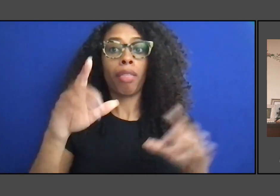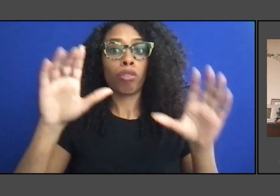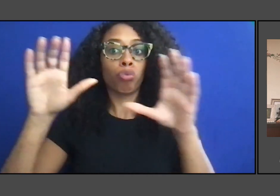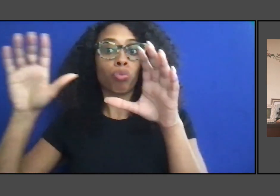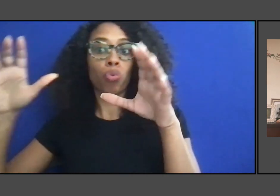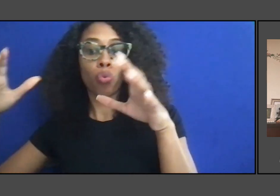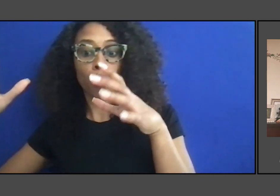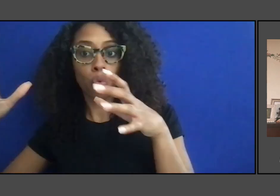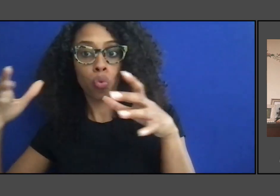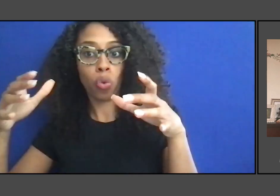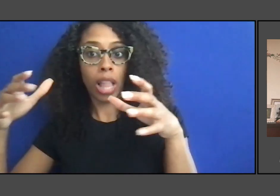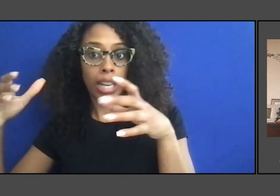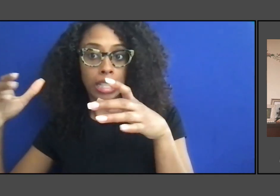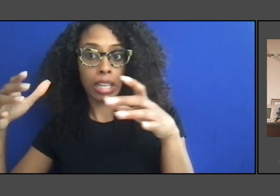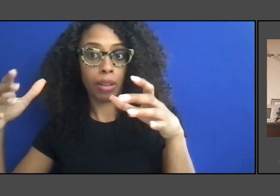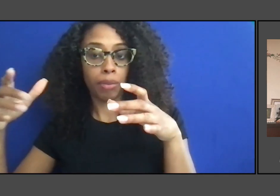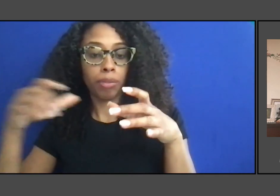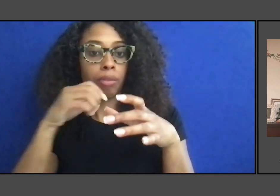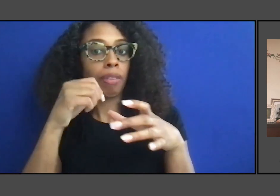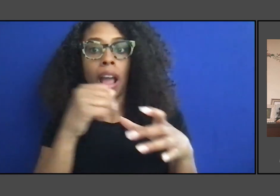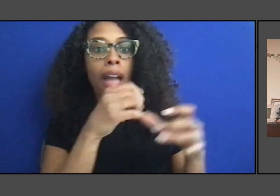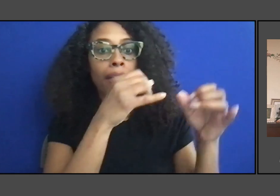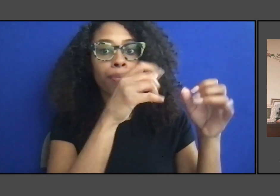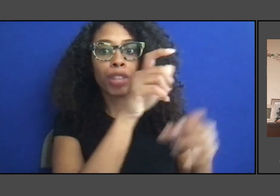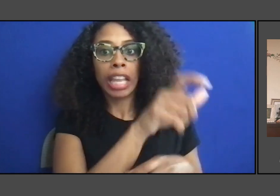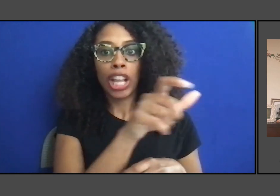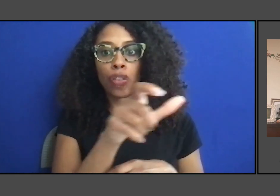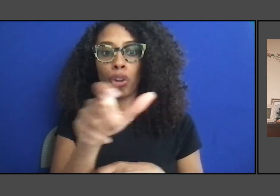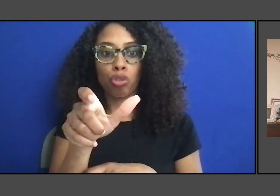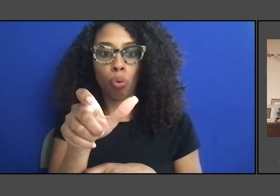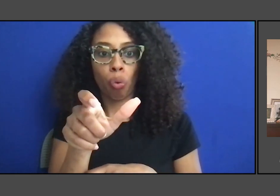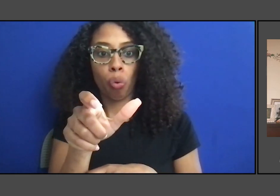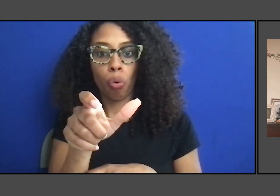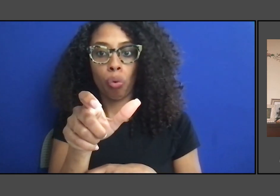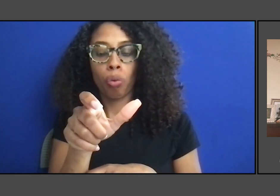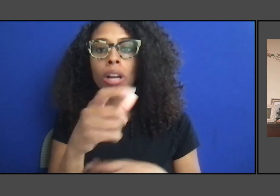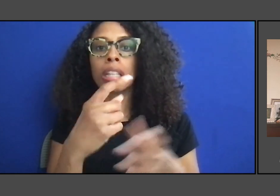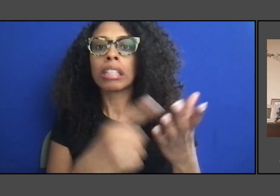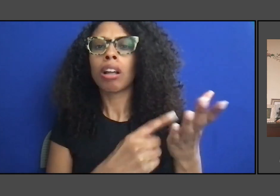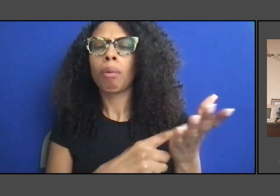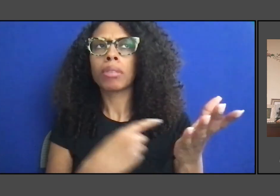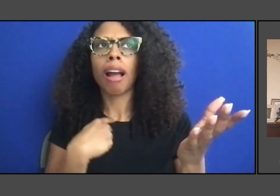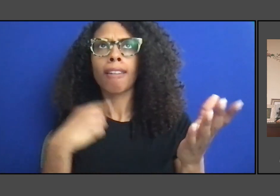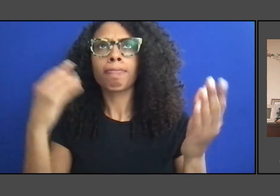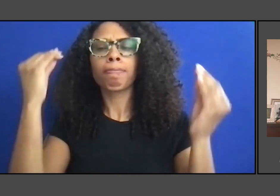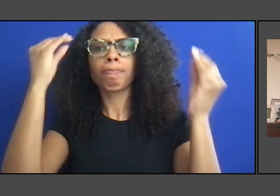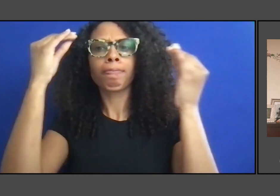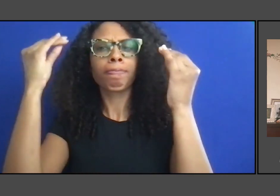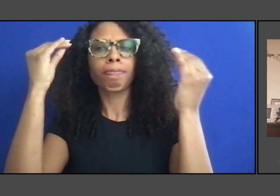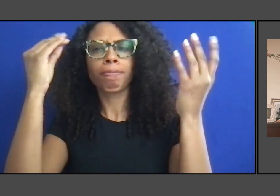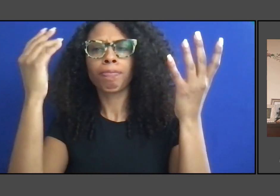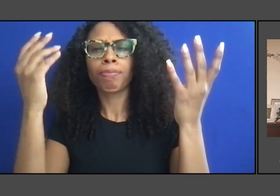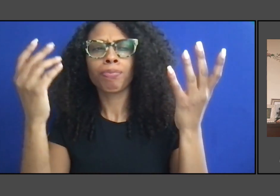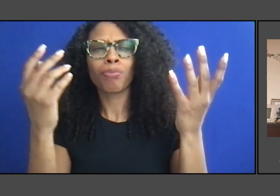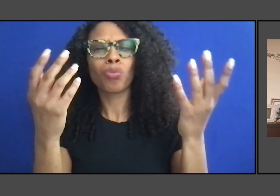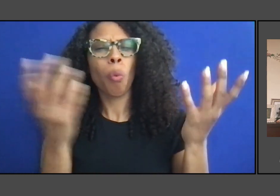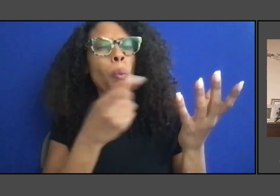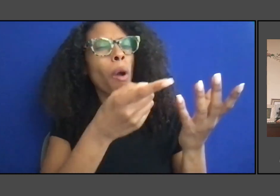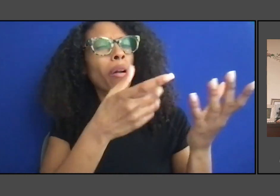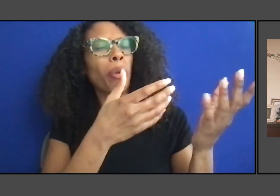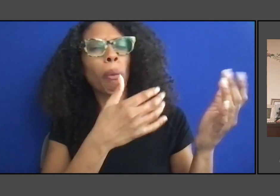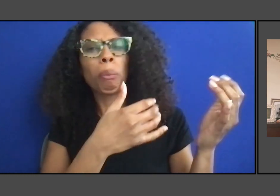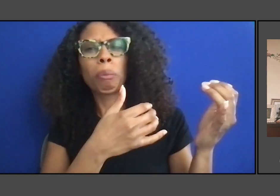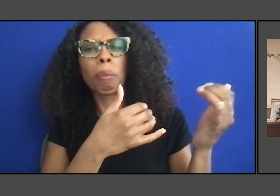that. Because sometimes, I'm wondering what people are playing. And I